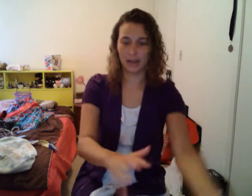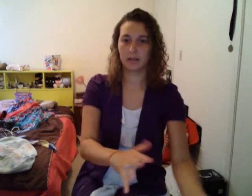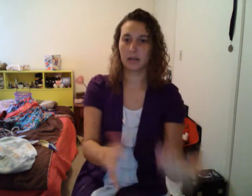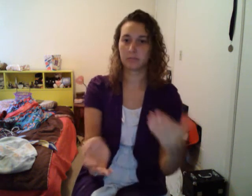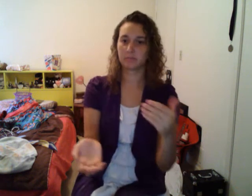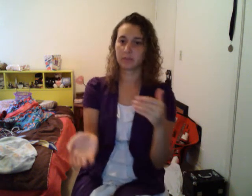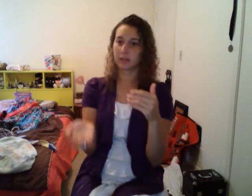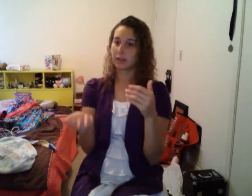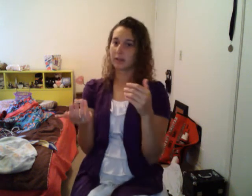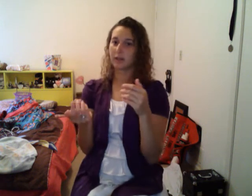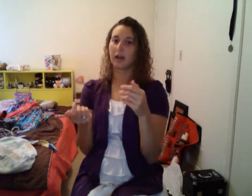would save the 1?